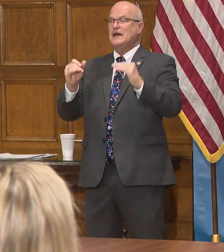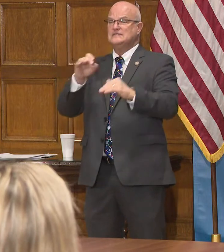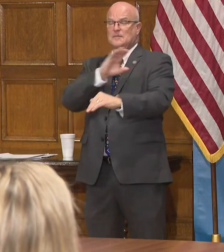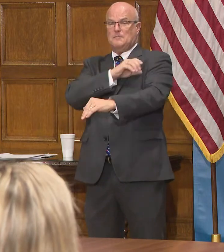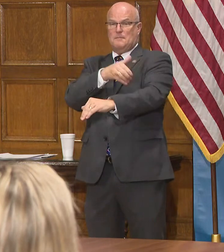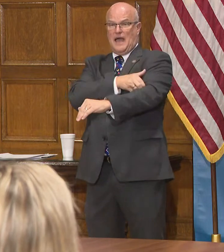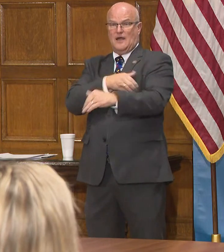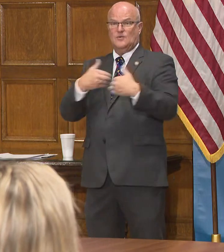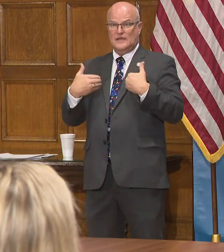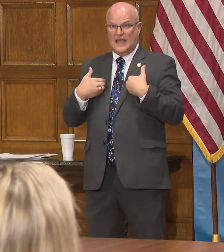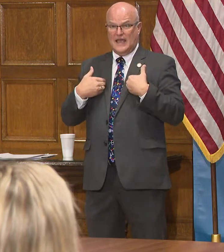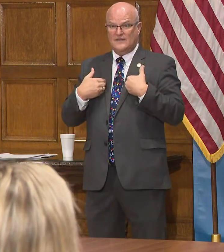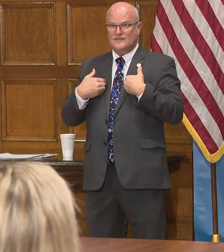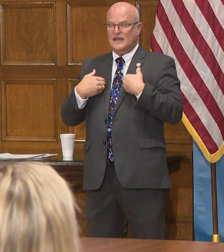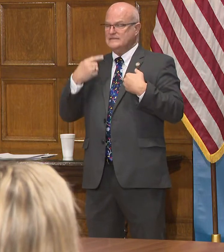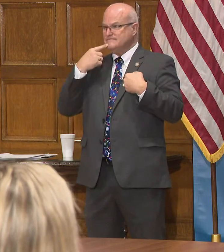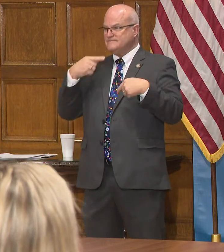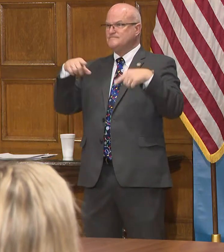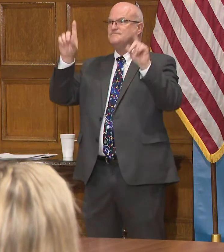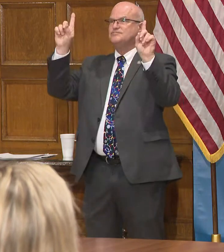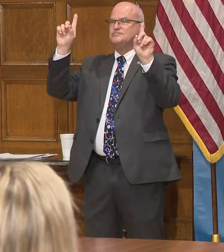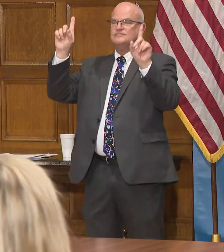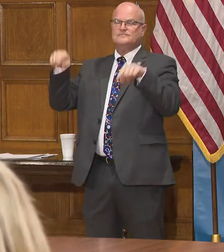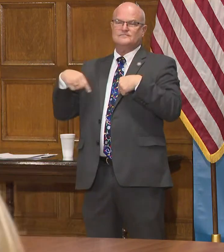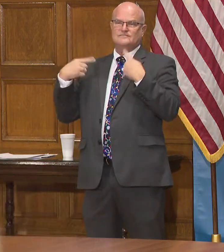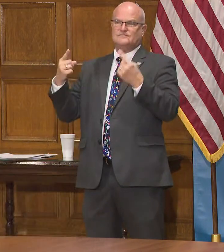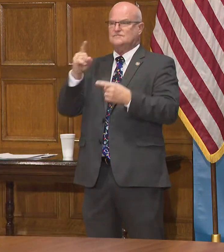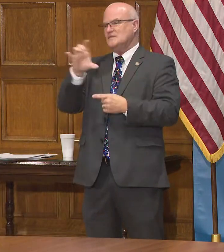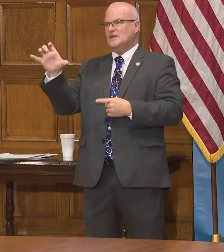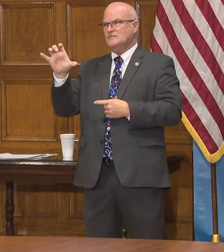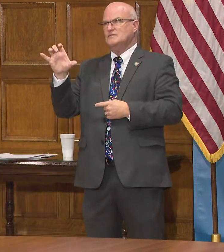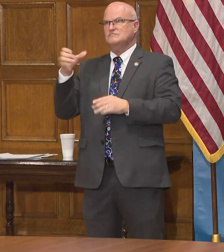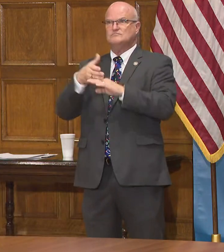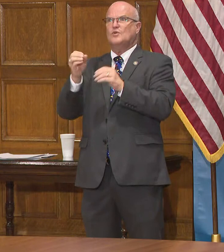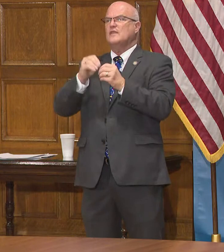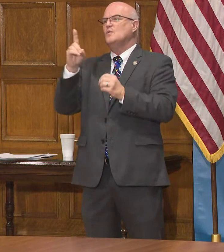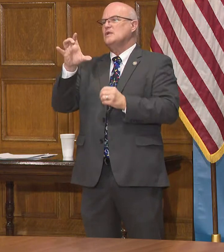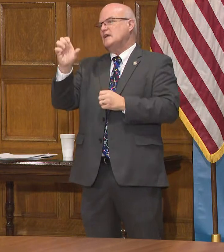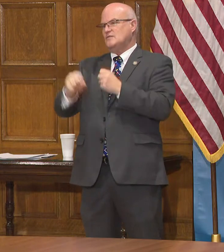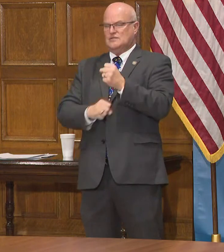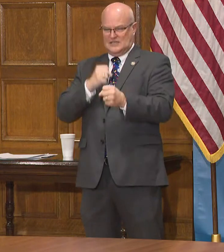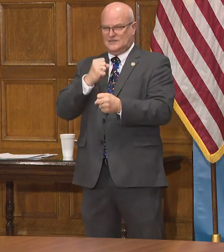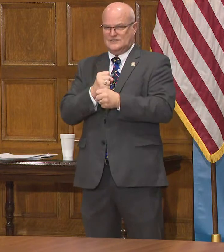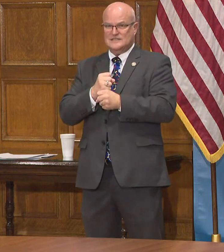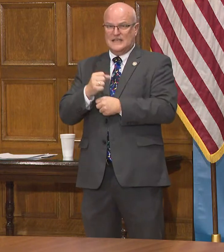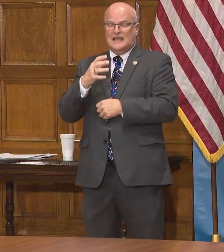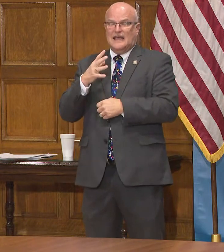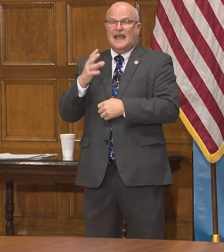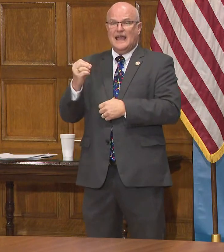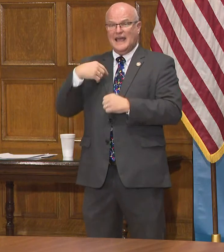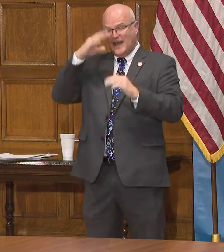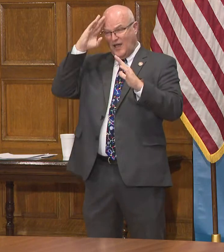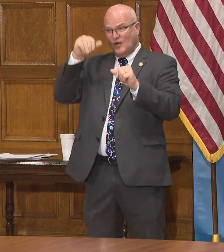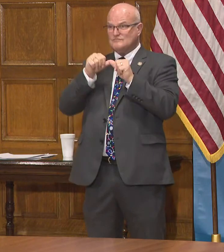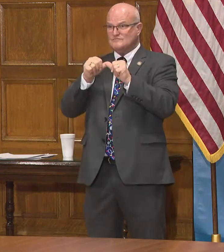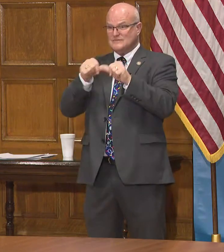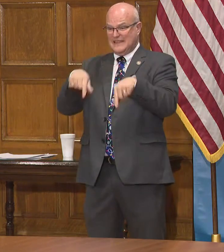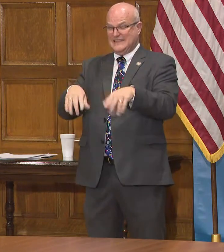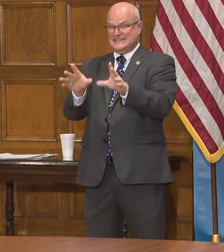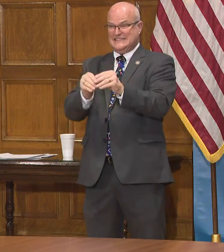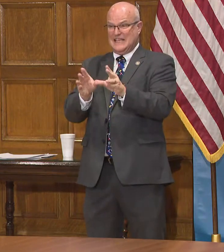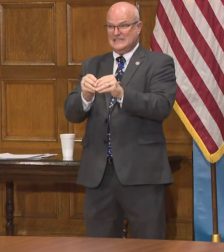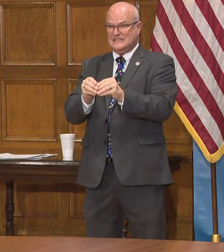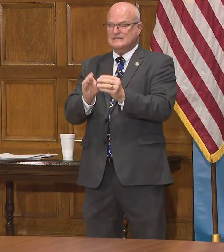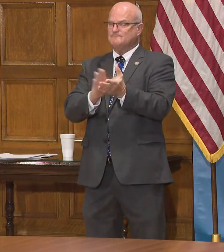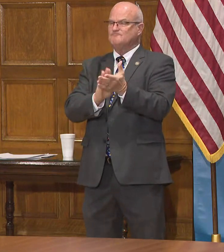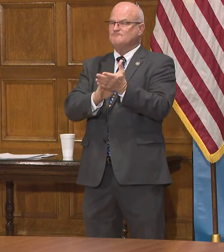that we have that's worked well for over 100 years, and I hope that it works in this session. And